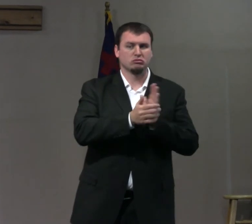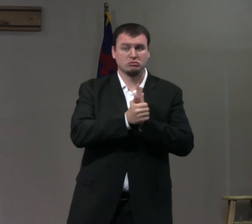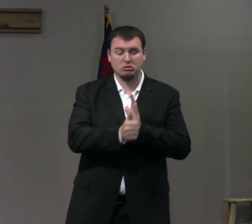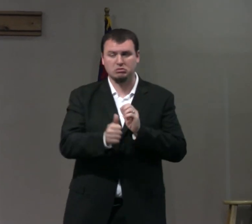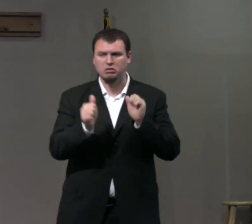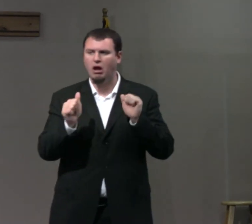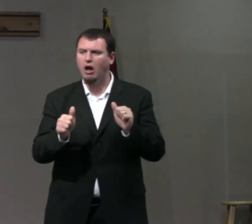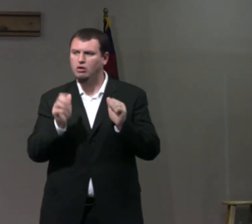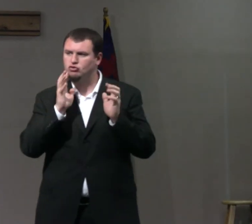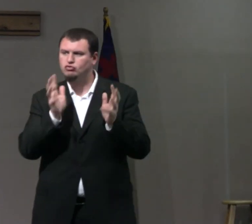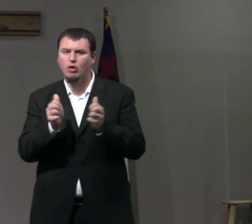What?